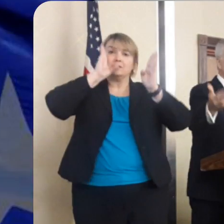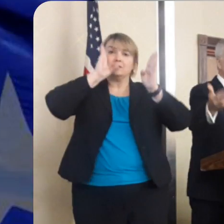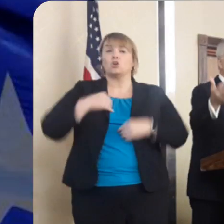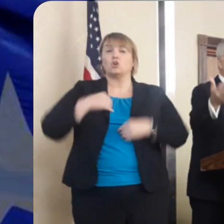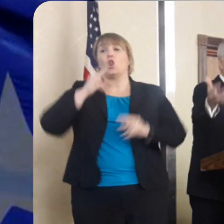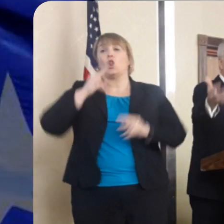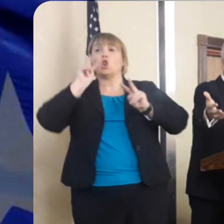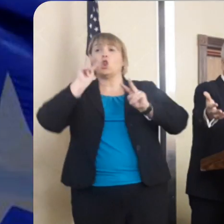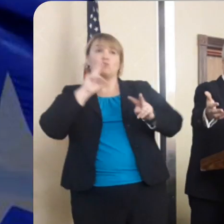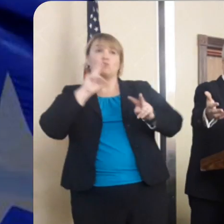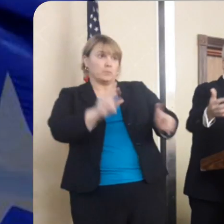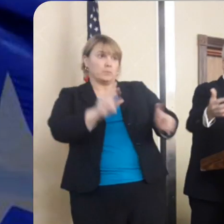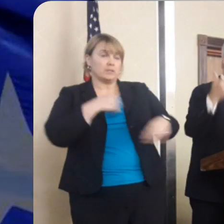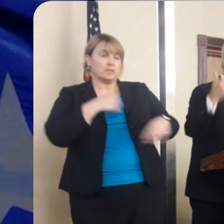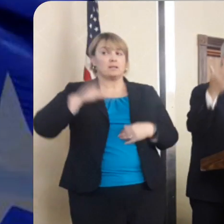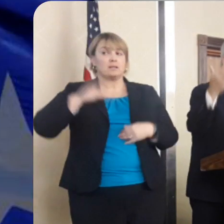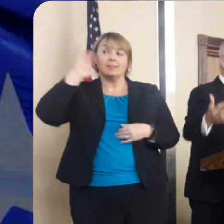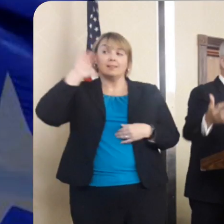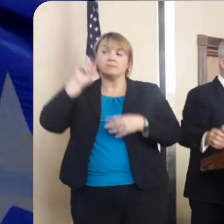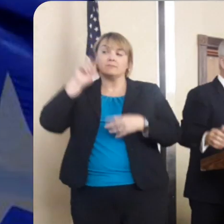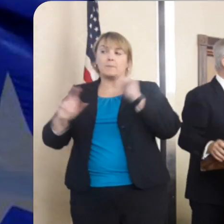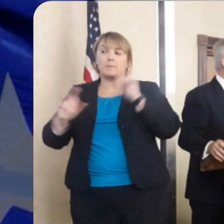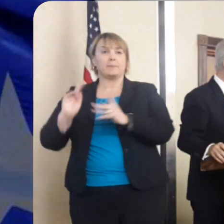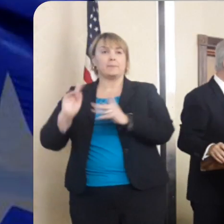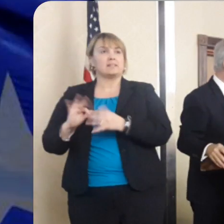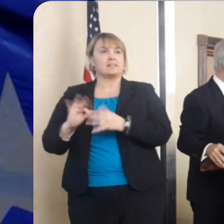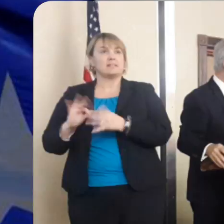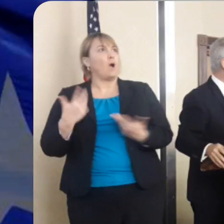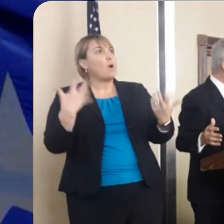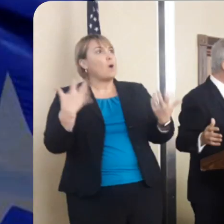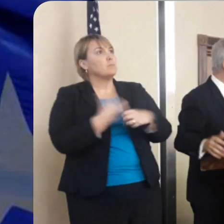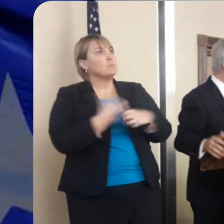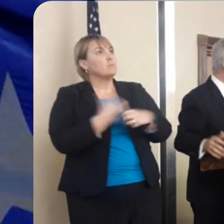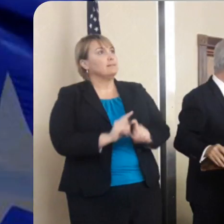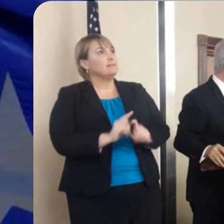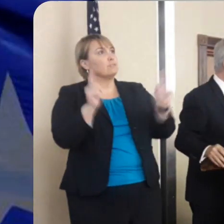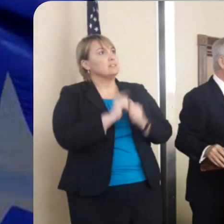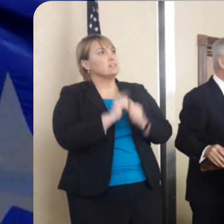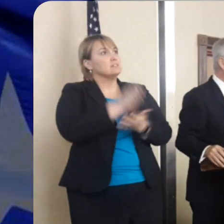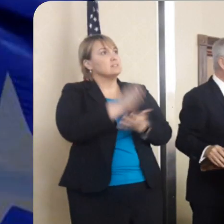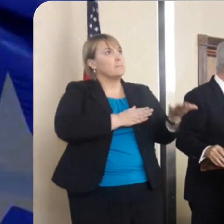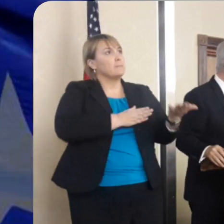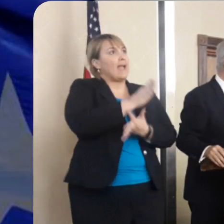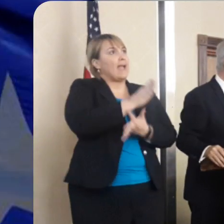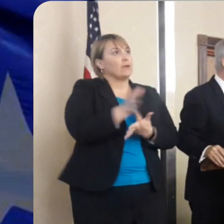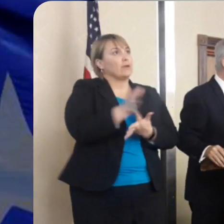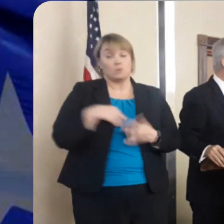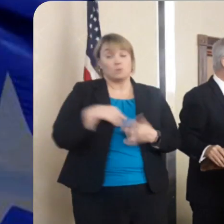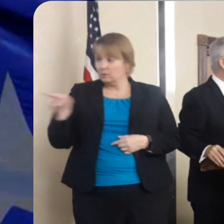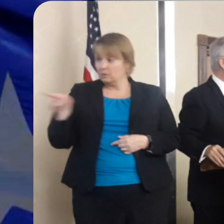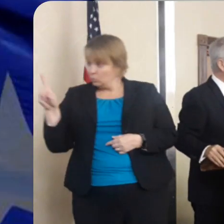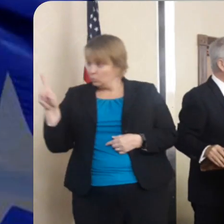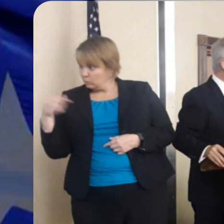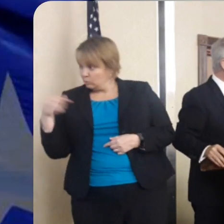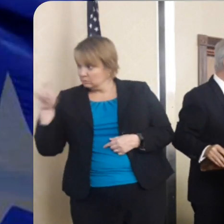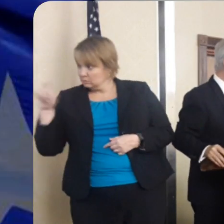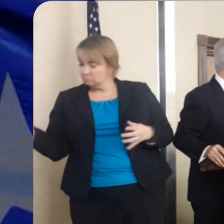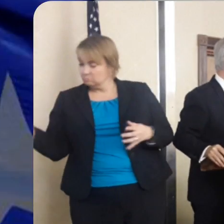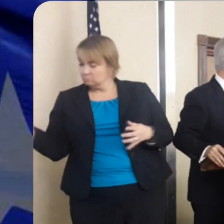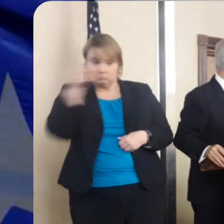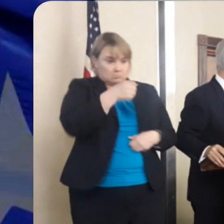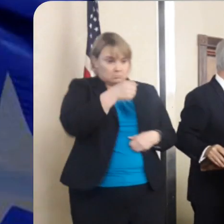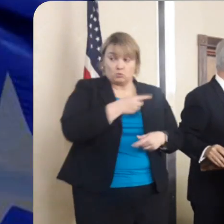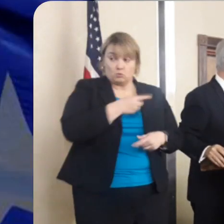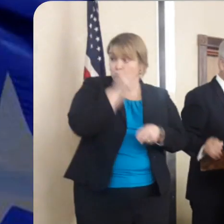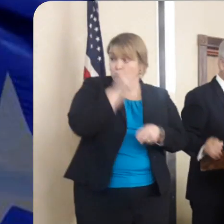listen for people who say, I want to make a difference in one of these areas, and put in the right people, and we will get them going.